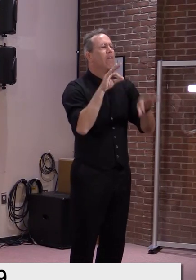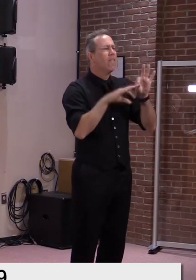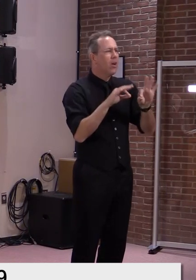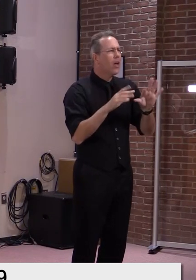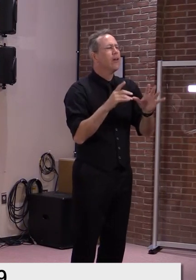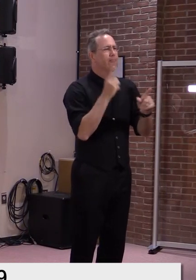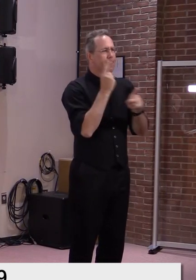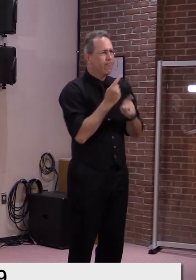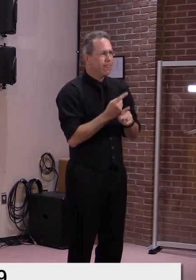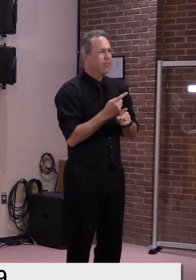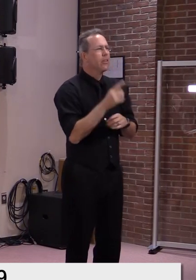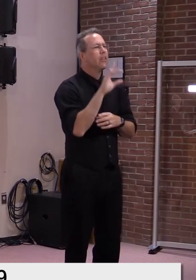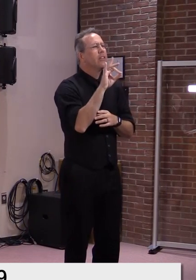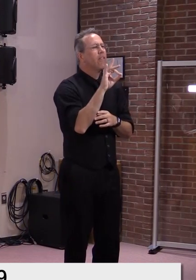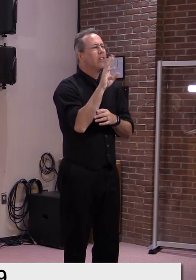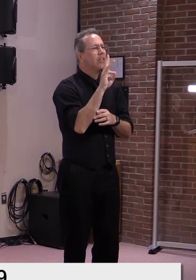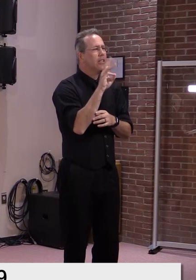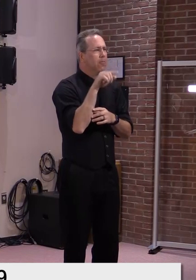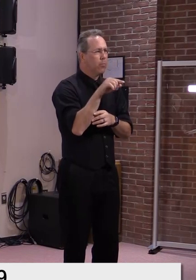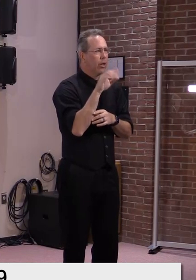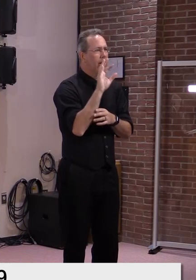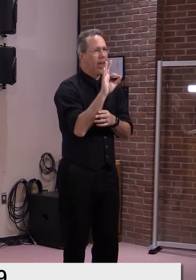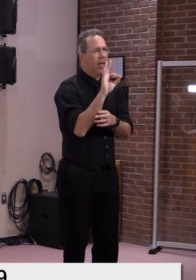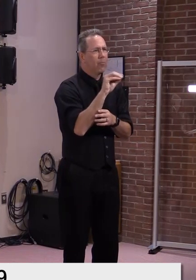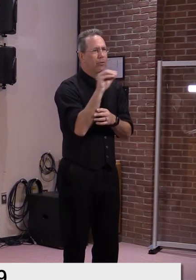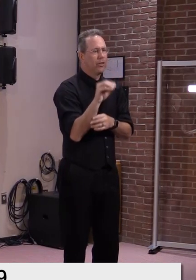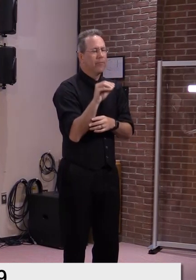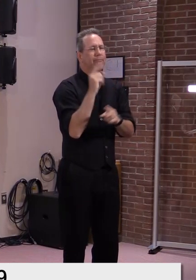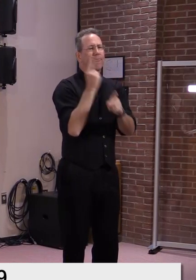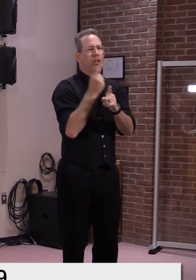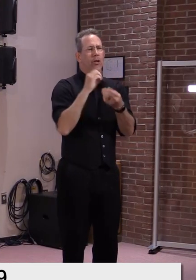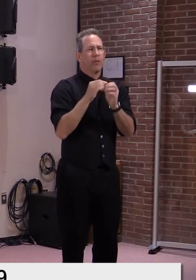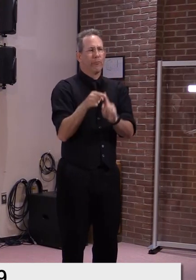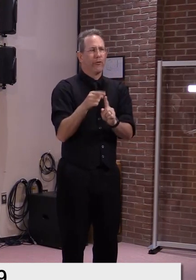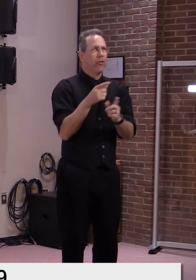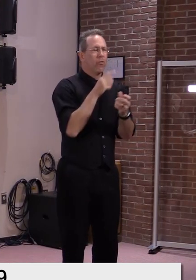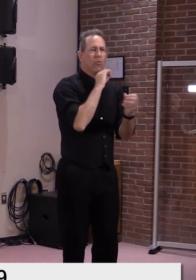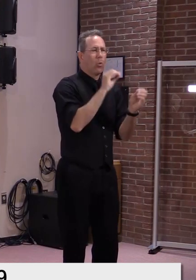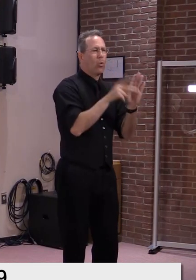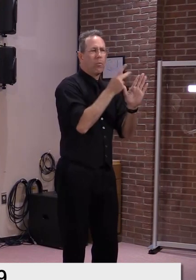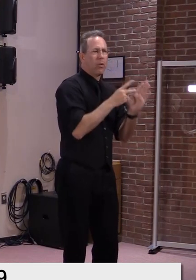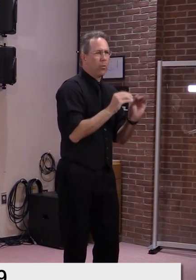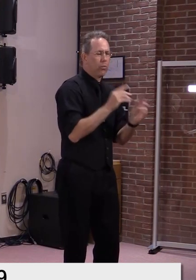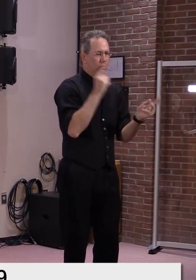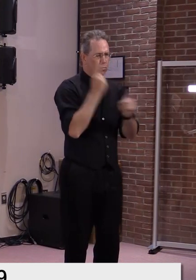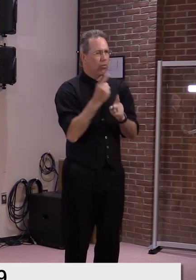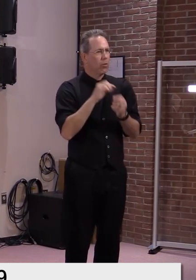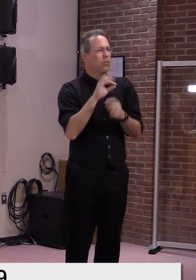76.9%, with the remaining number of Vermonters needed to be vaccinated at